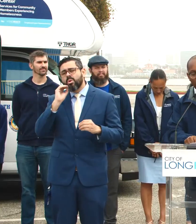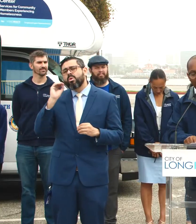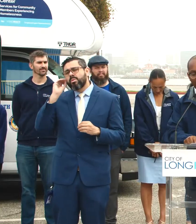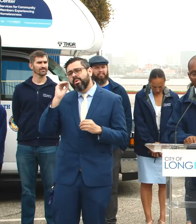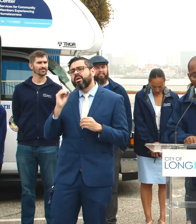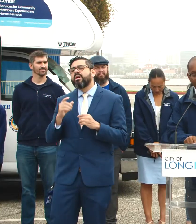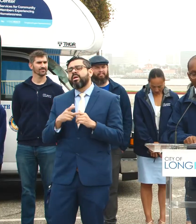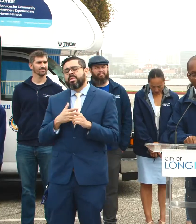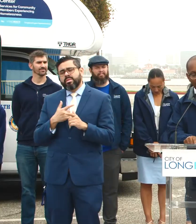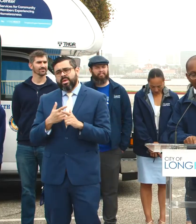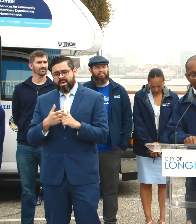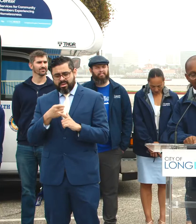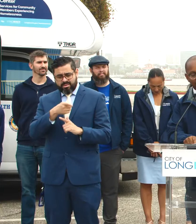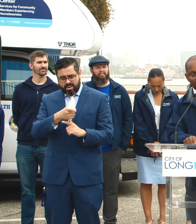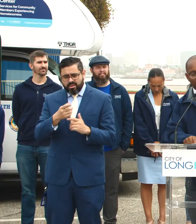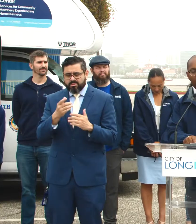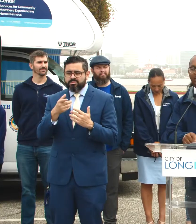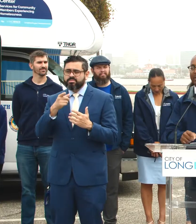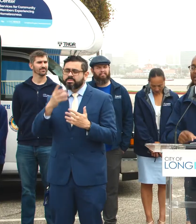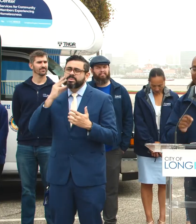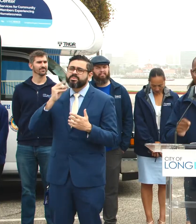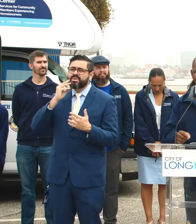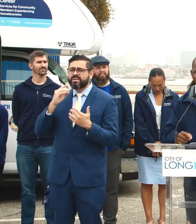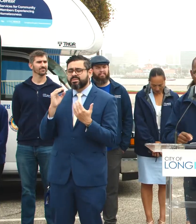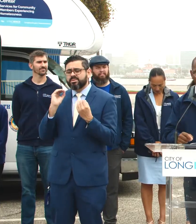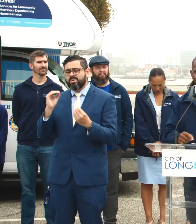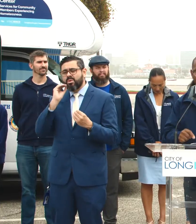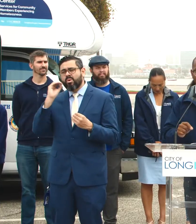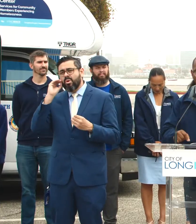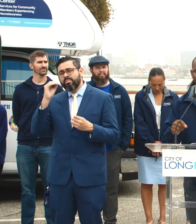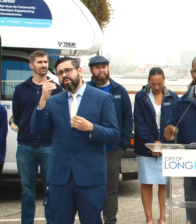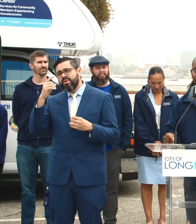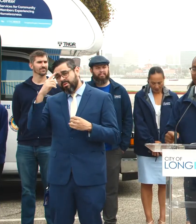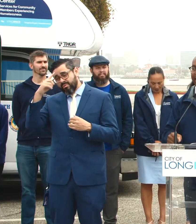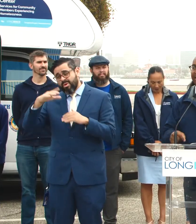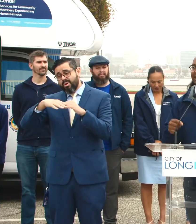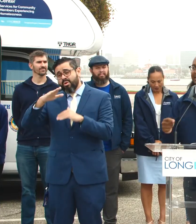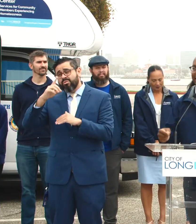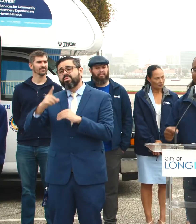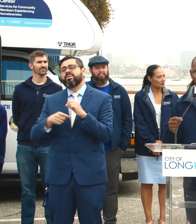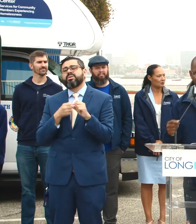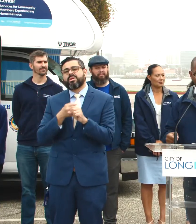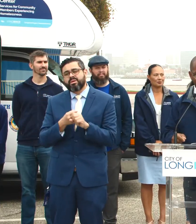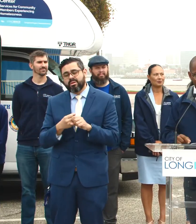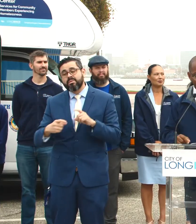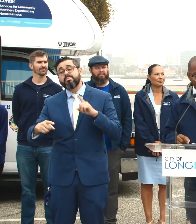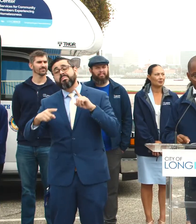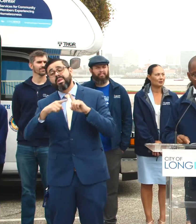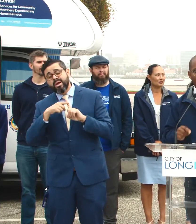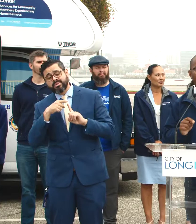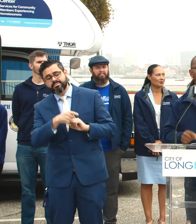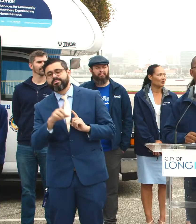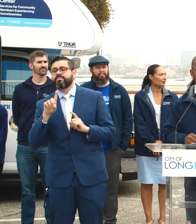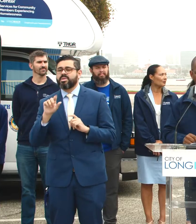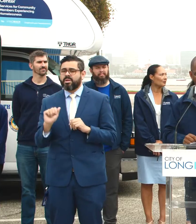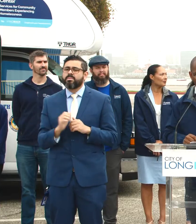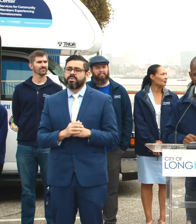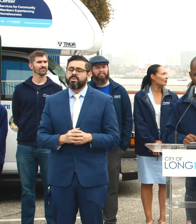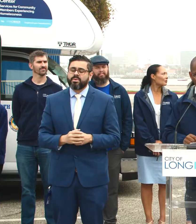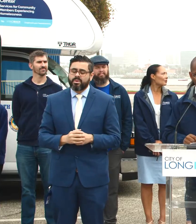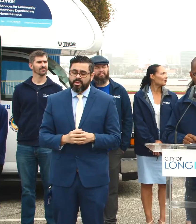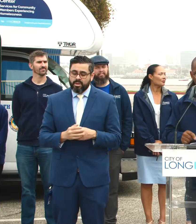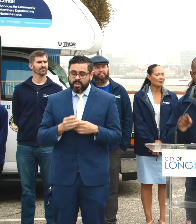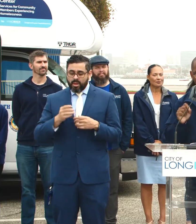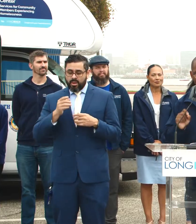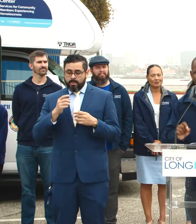experiencing chronic homelessness, which means that they've been homeless for more than a year and have a disabling condition. Of those